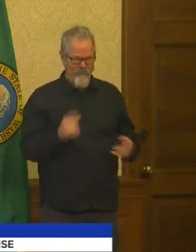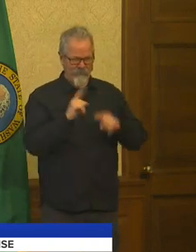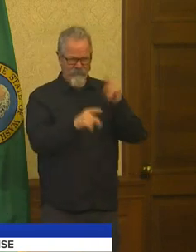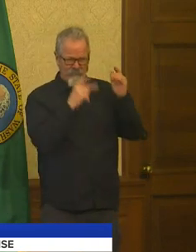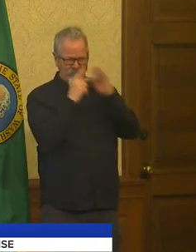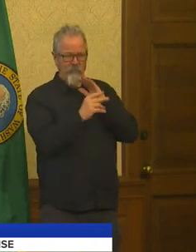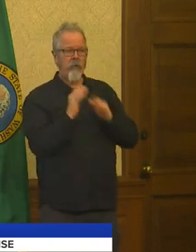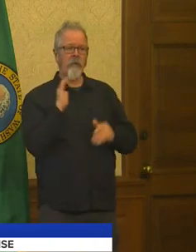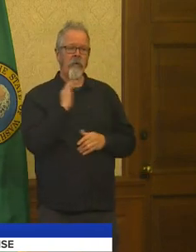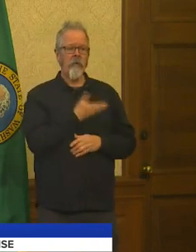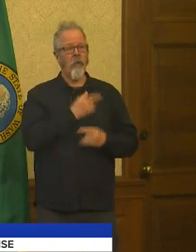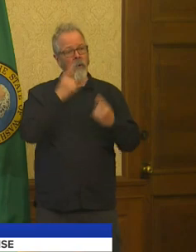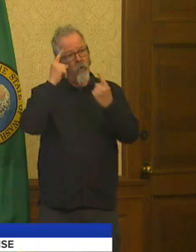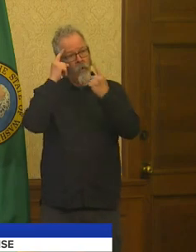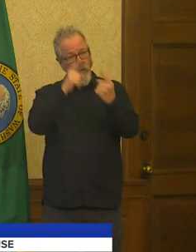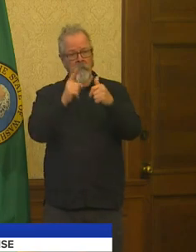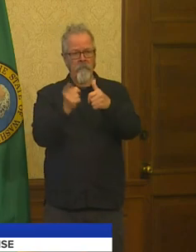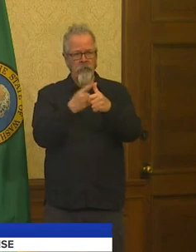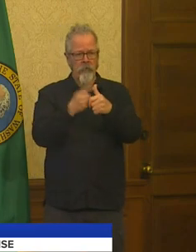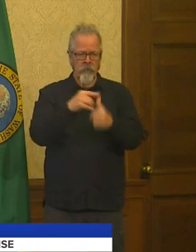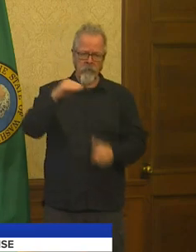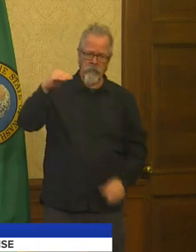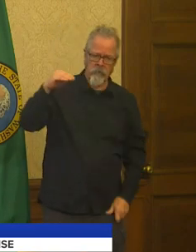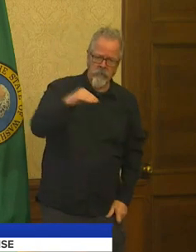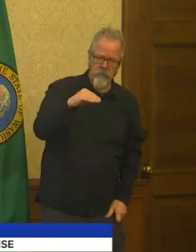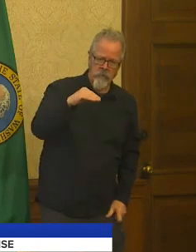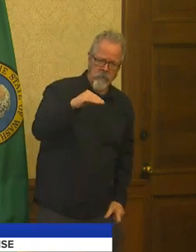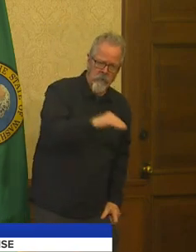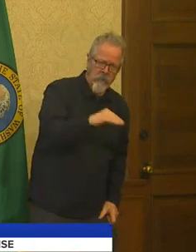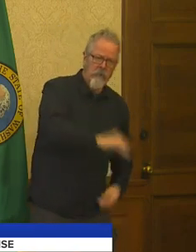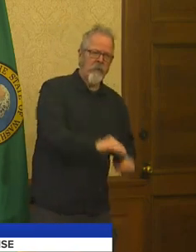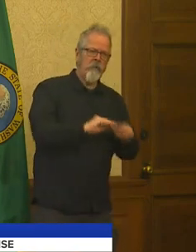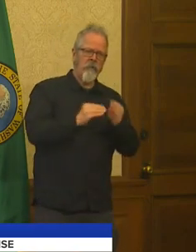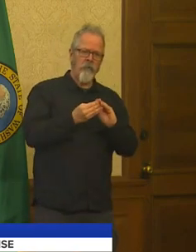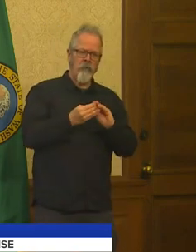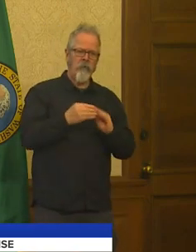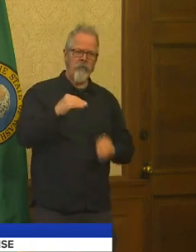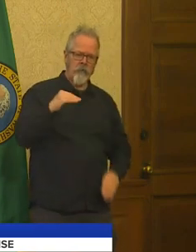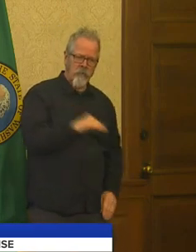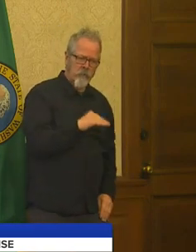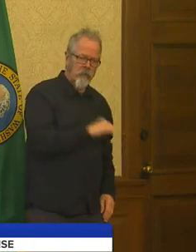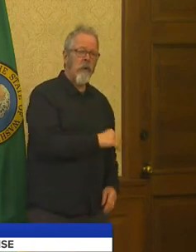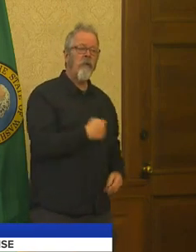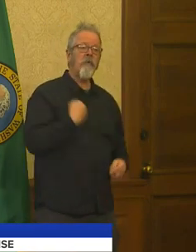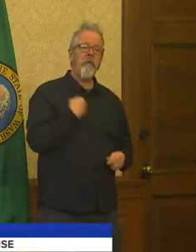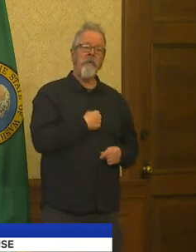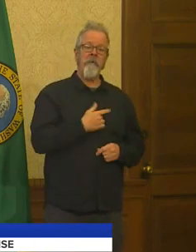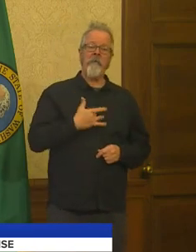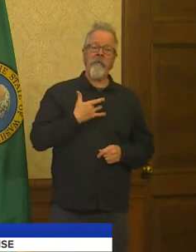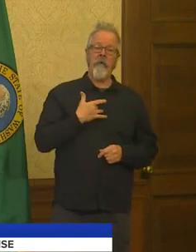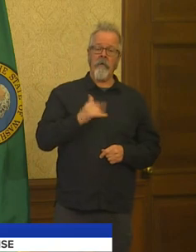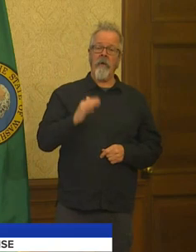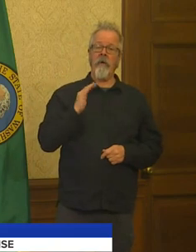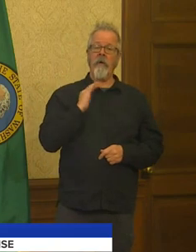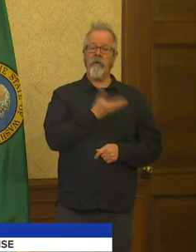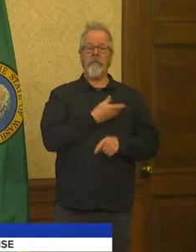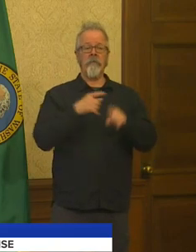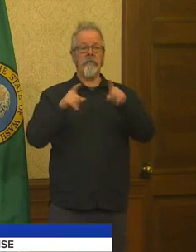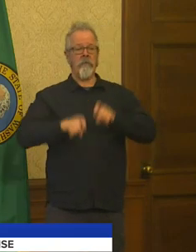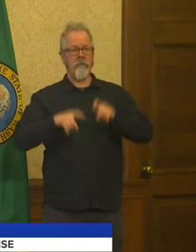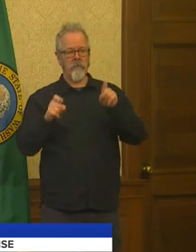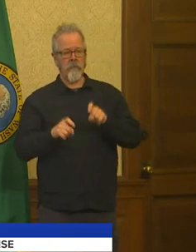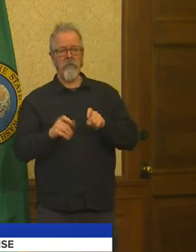this virus using contact tracing and isolation. And when we have the capability to do that contact